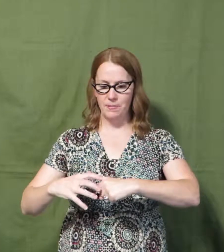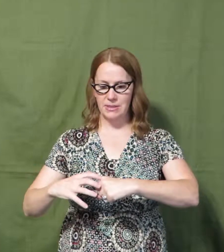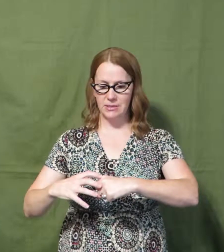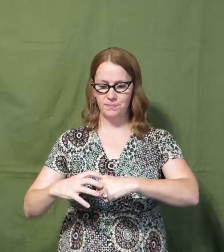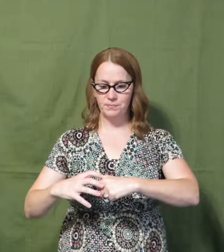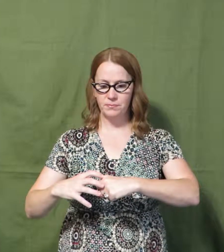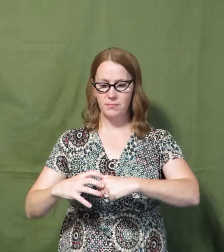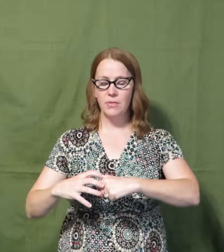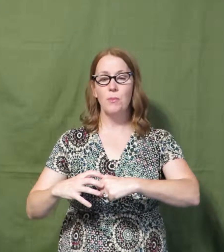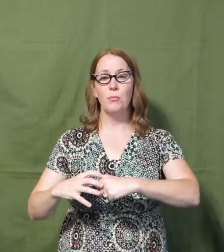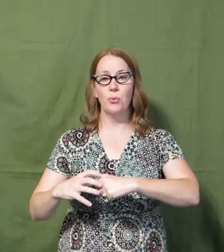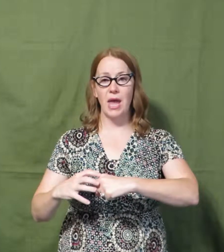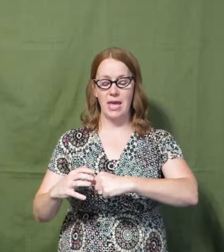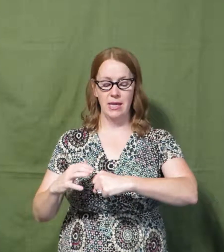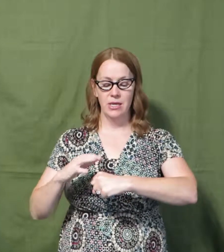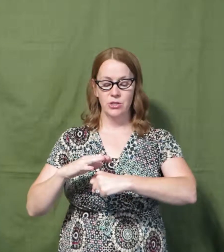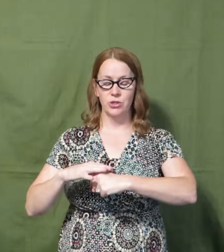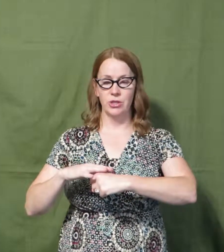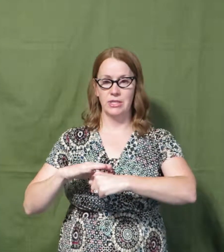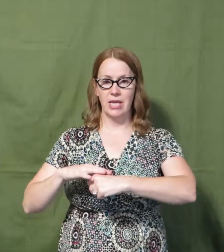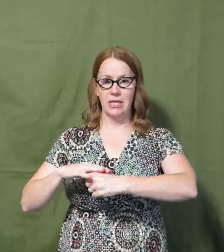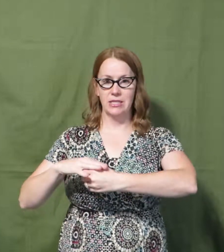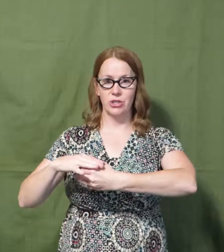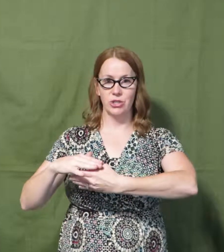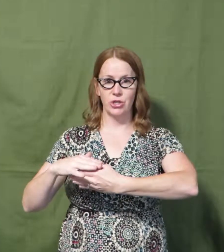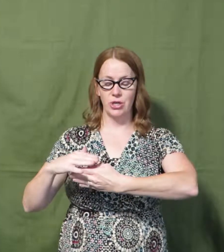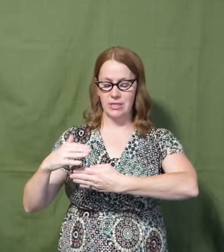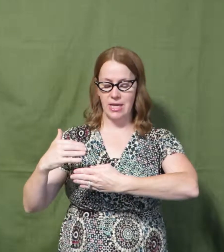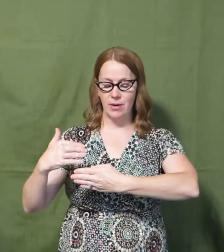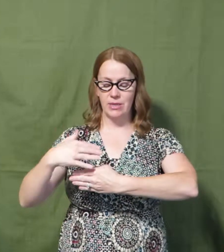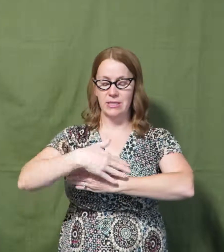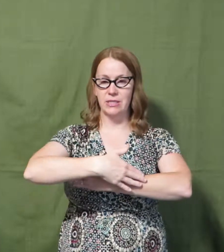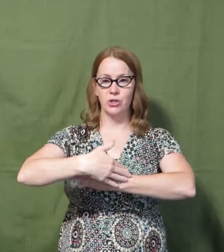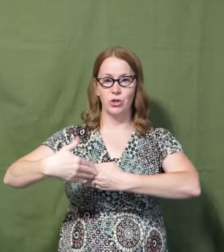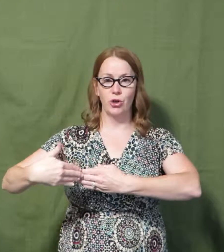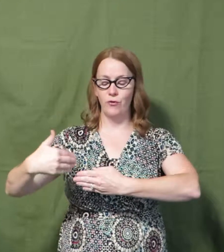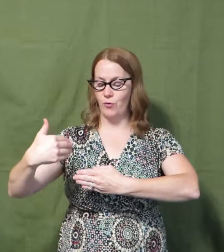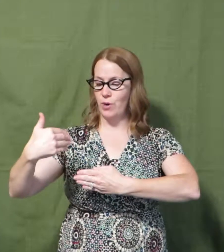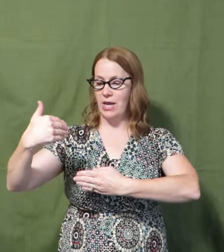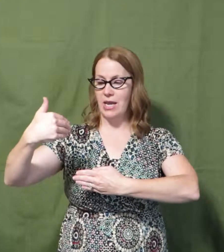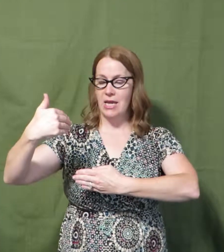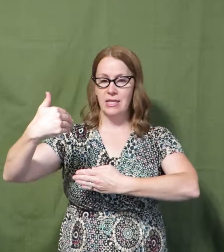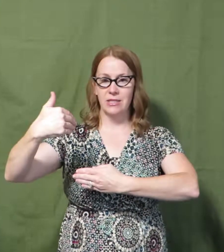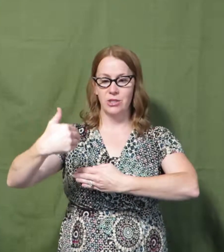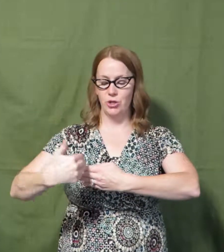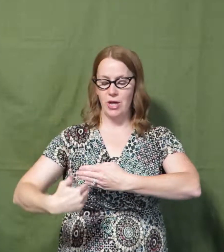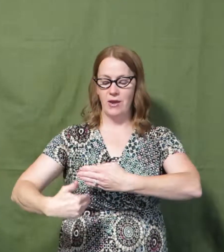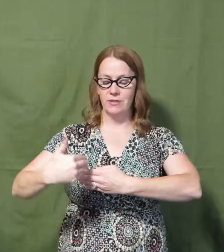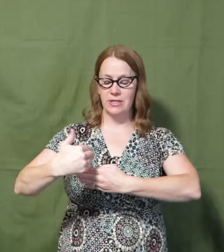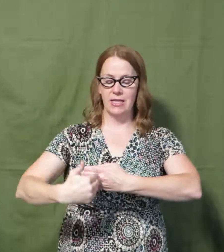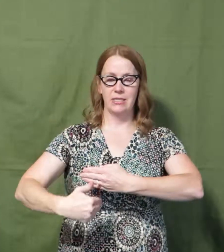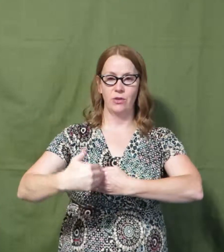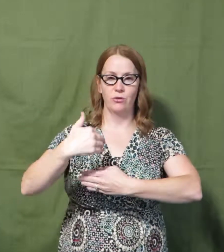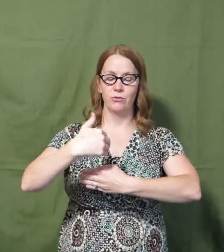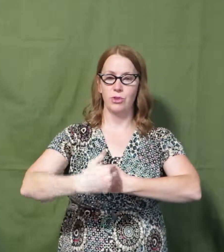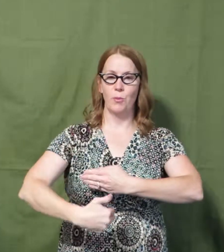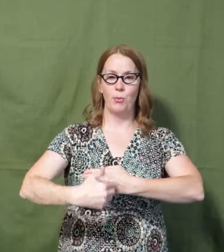Grapes. Bread. So you're going to take this and just turn it sideways. This is your loaf of bread. This is your knife slicing through. So